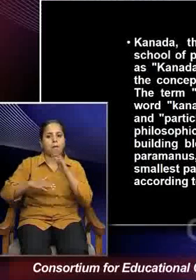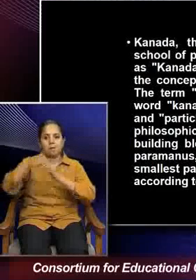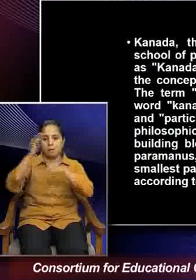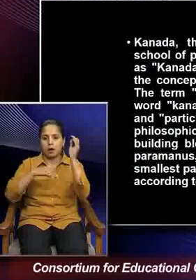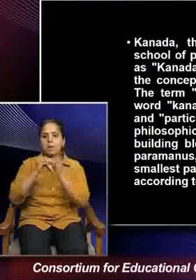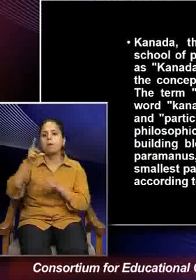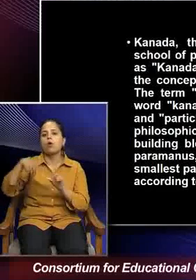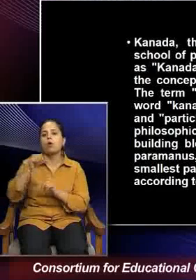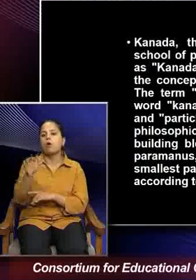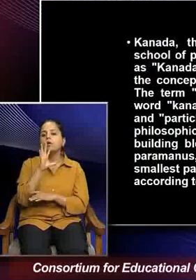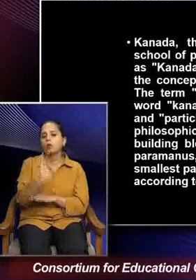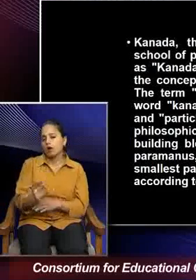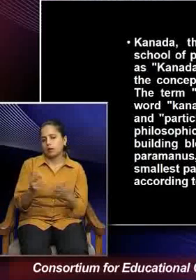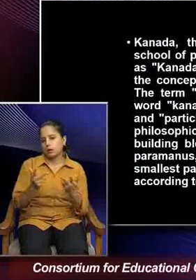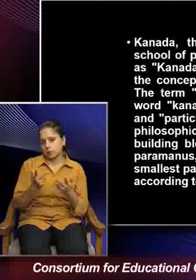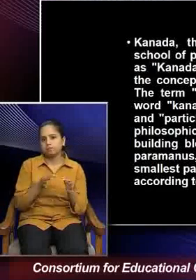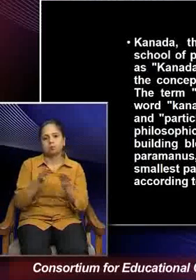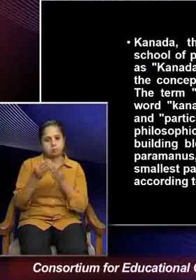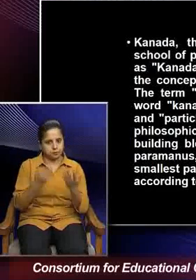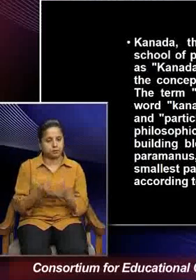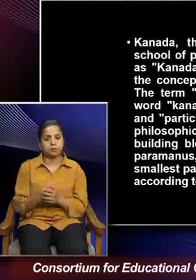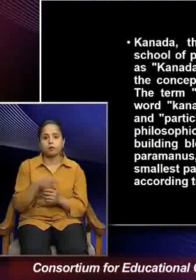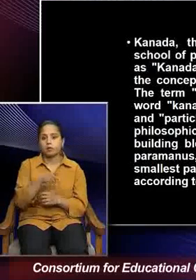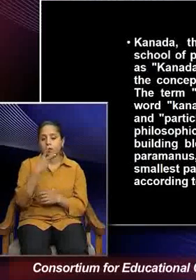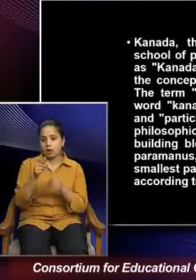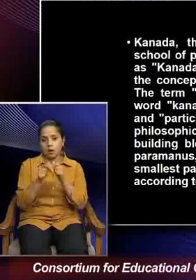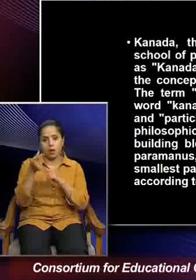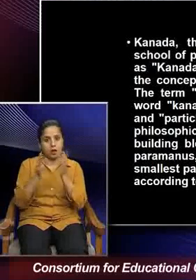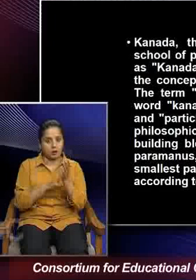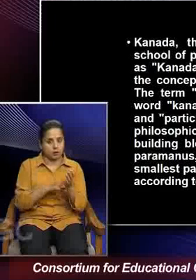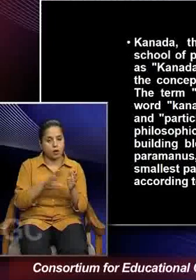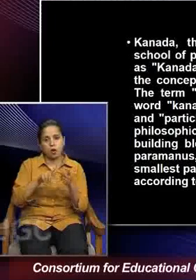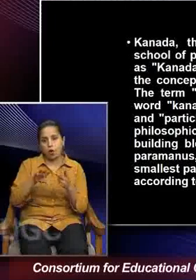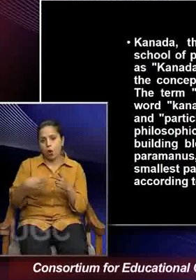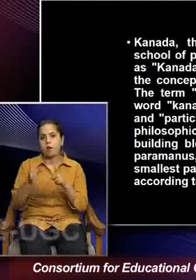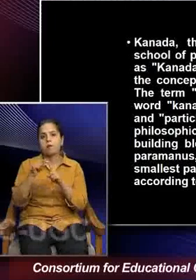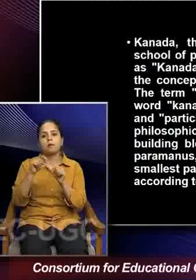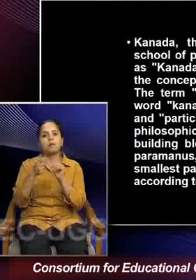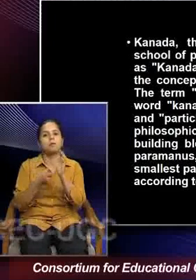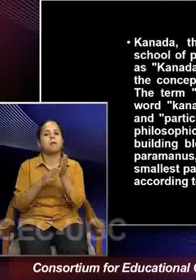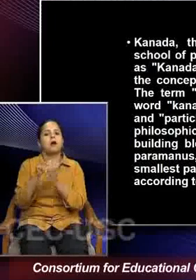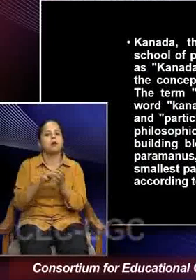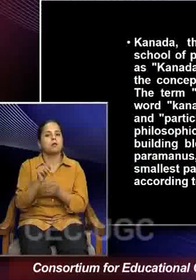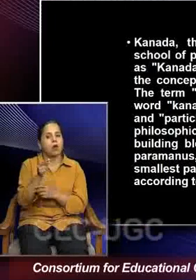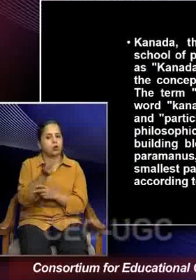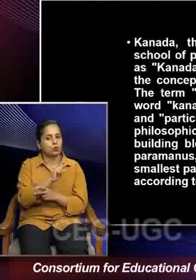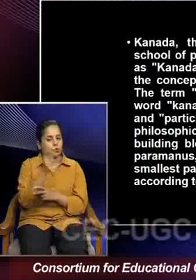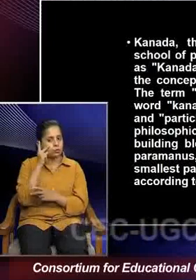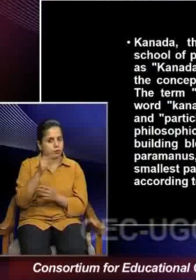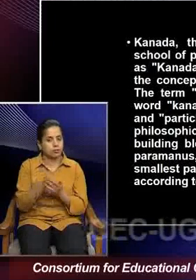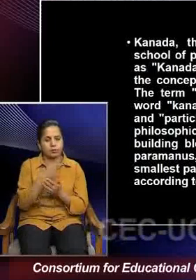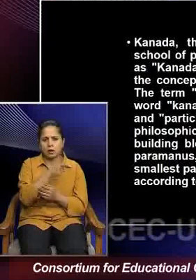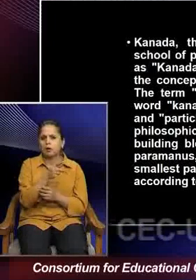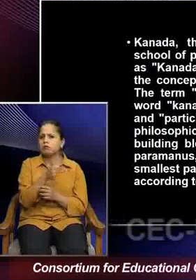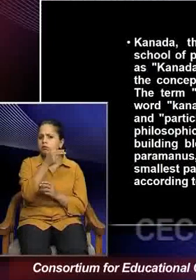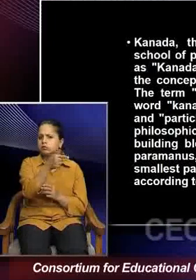reality, which is the atoms or the Parmanus, which are